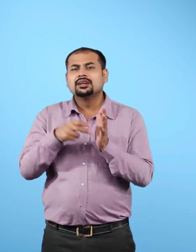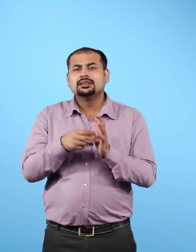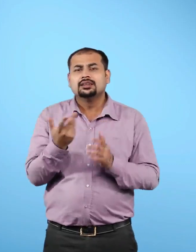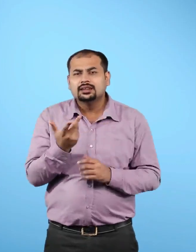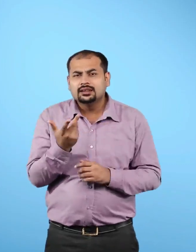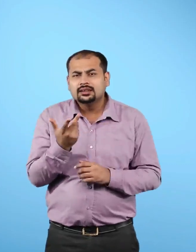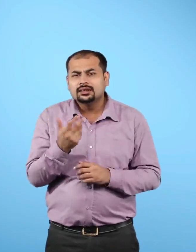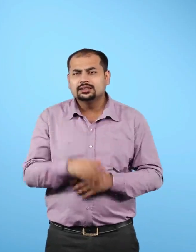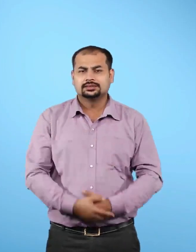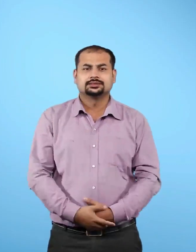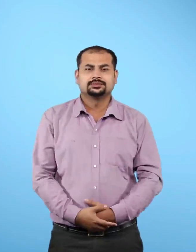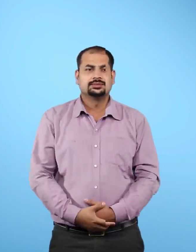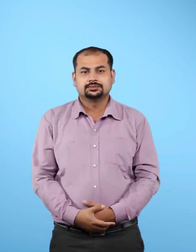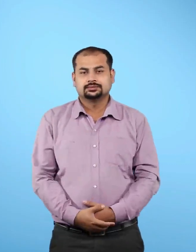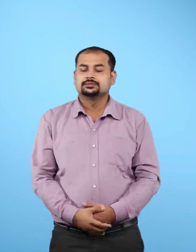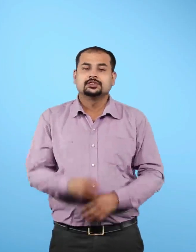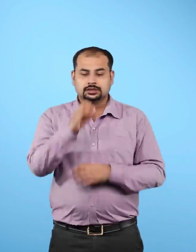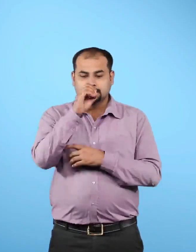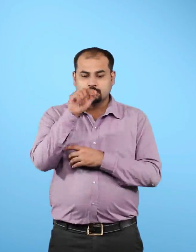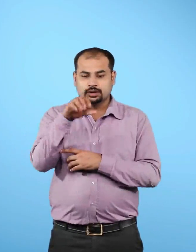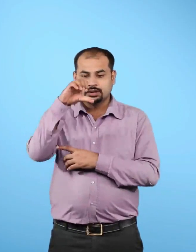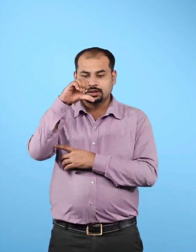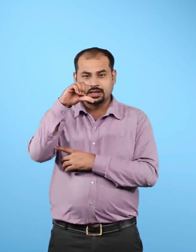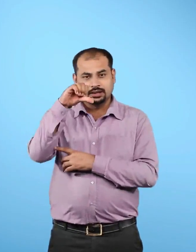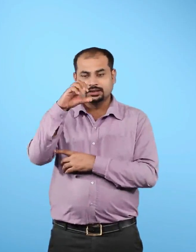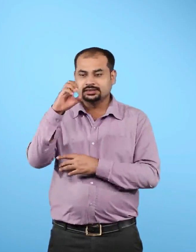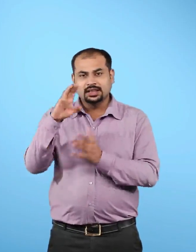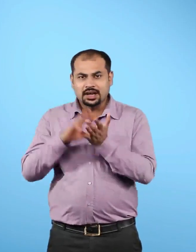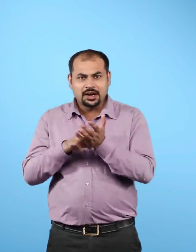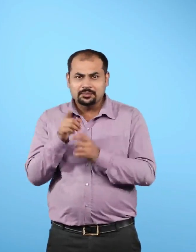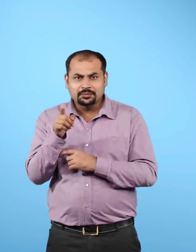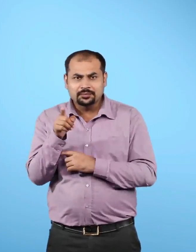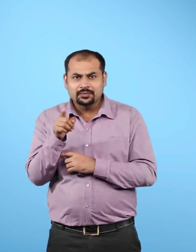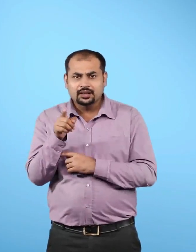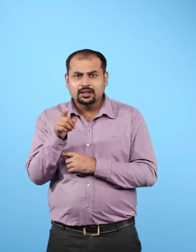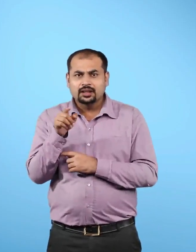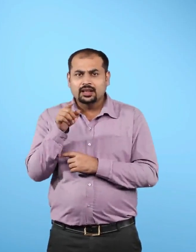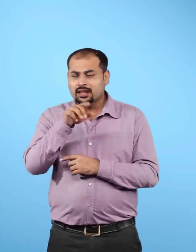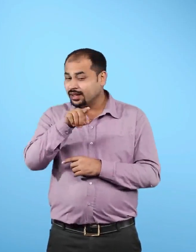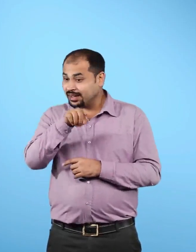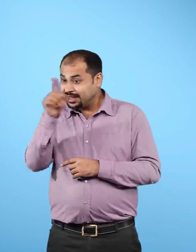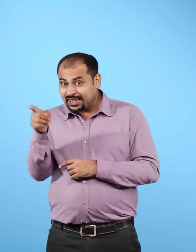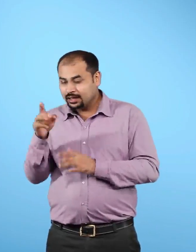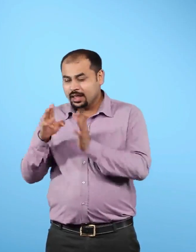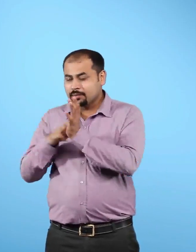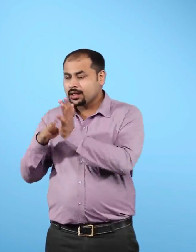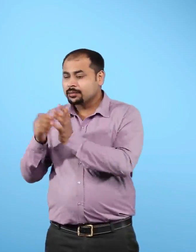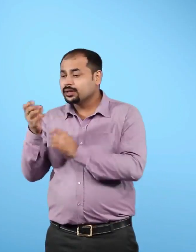mean? It is the same as dash millimeters.